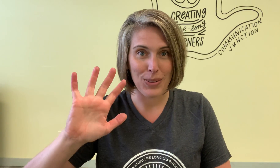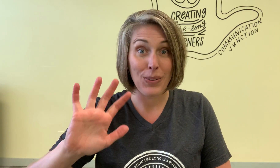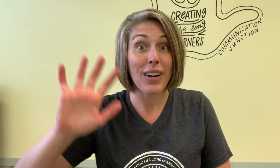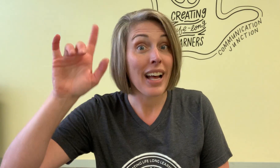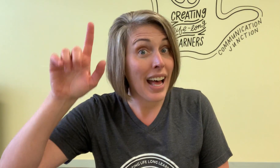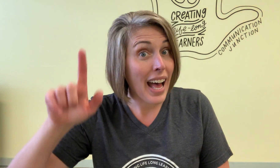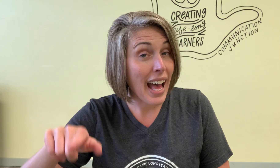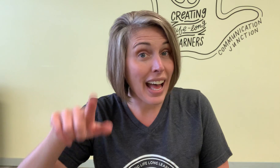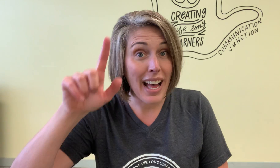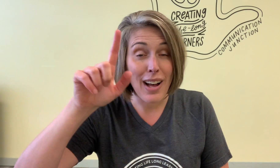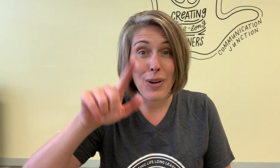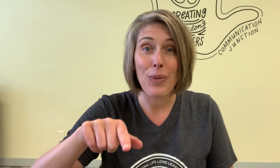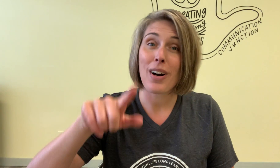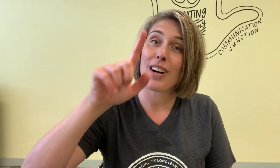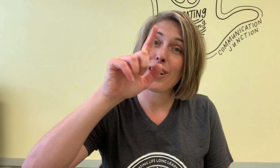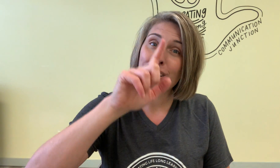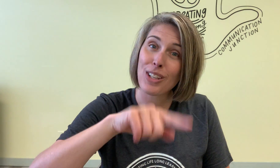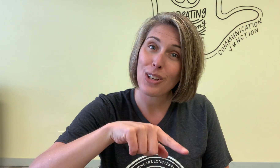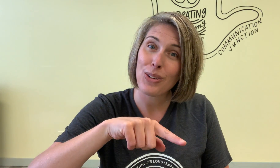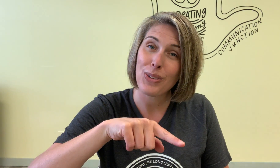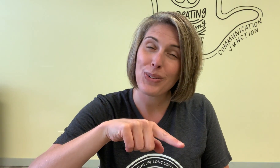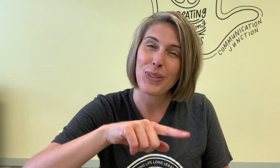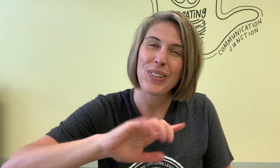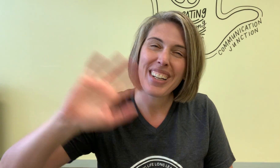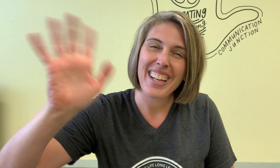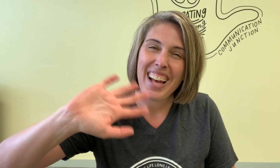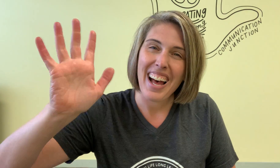Hello, how are you?